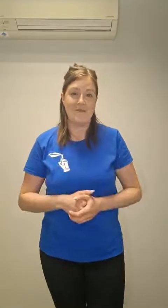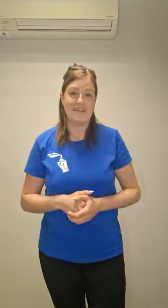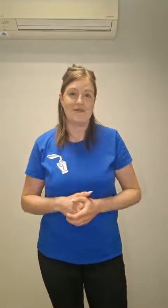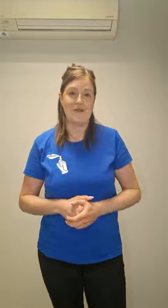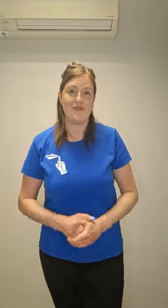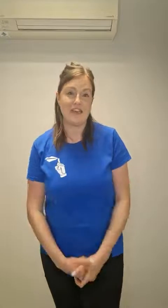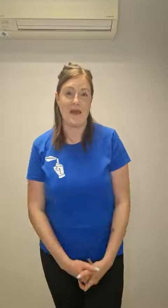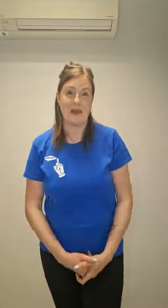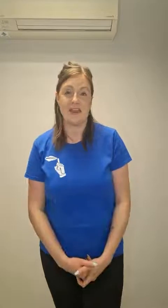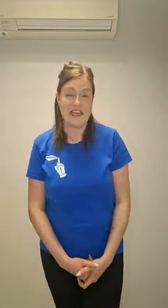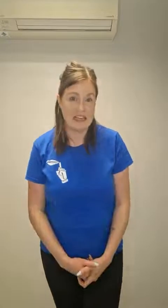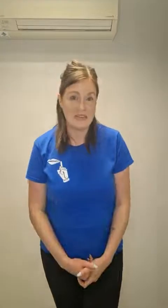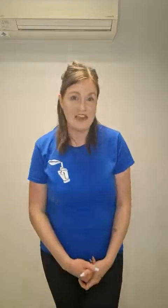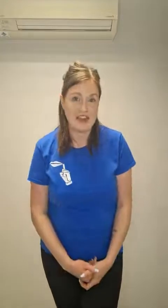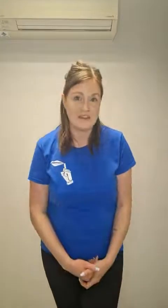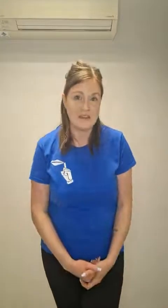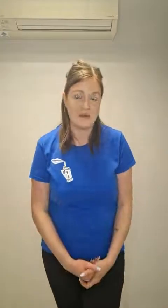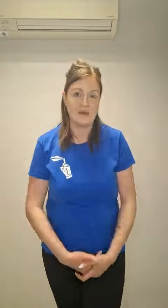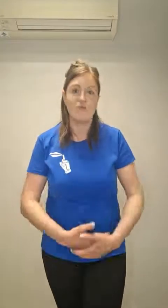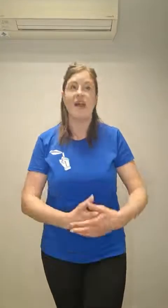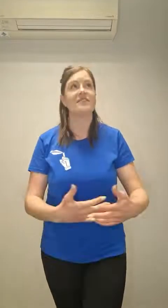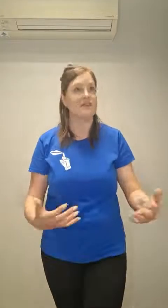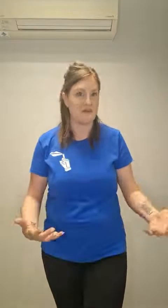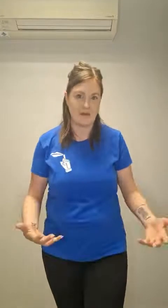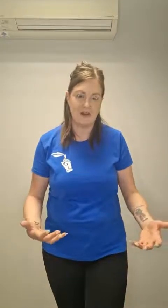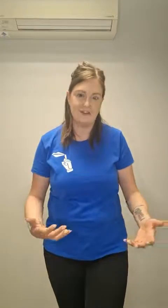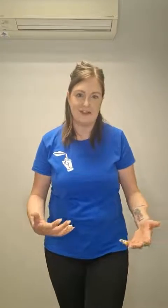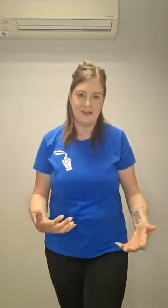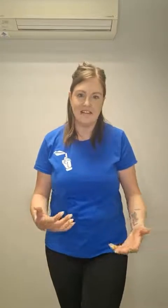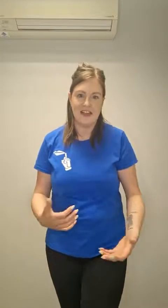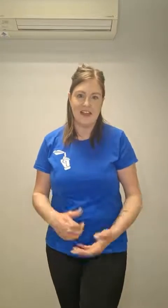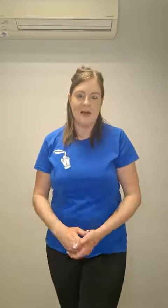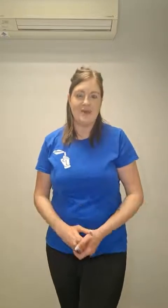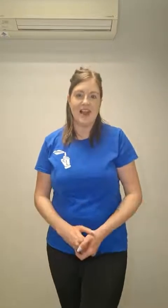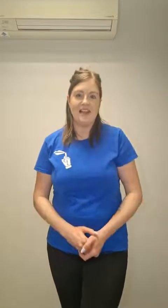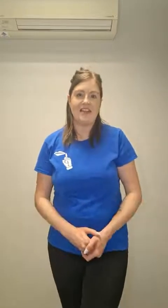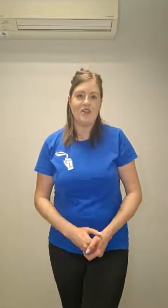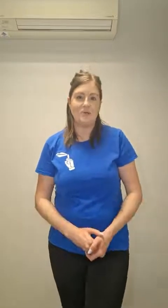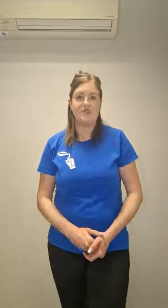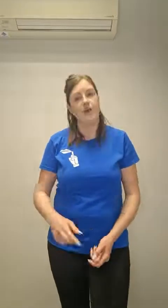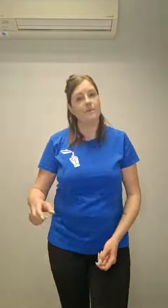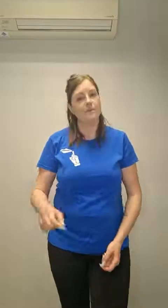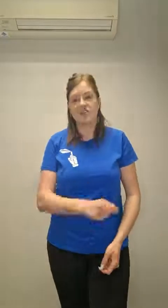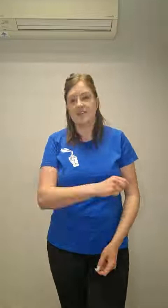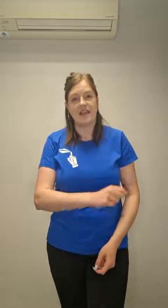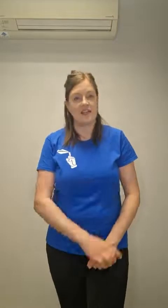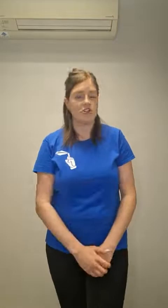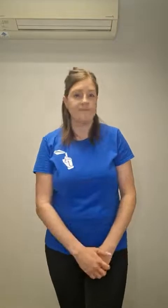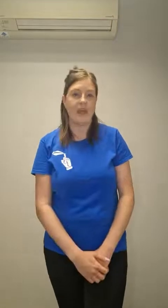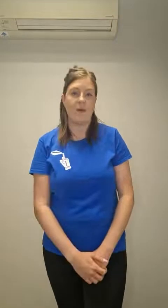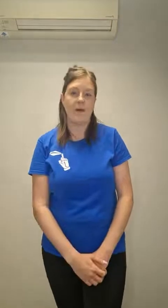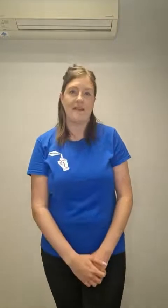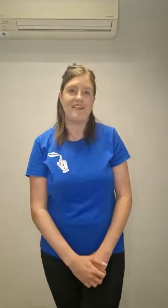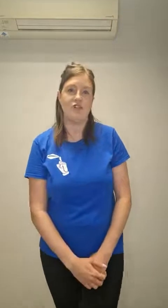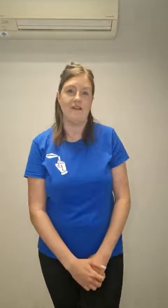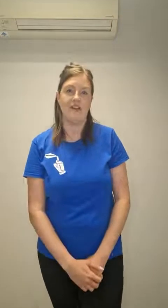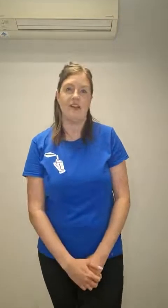for your feedback. I'm going to leave you now to enjoy the rest of your afternoon. But anything you want to know, just get in touch. I'll happily send you a video your